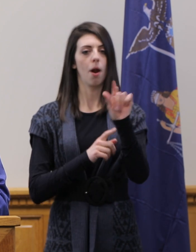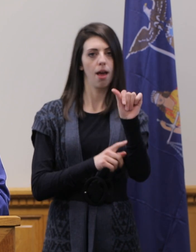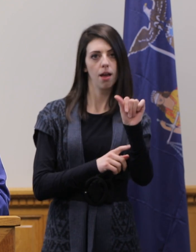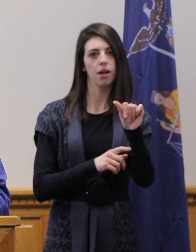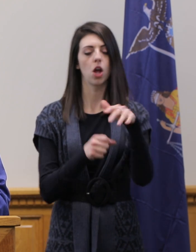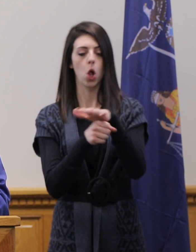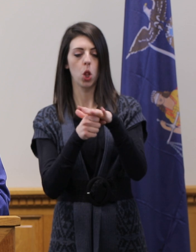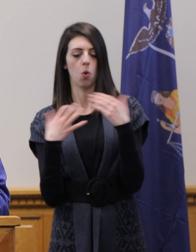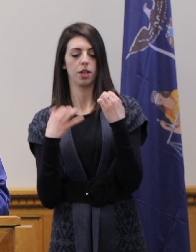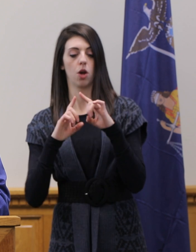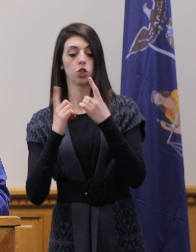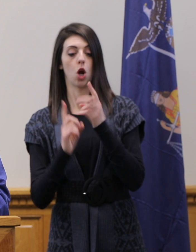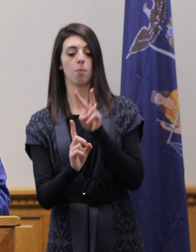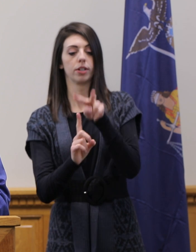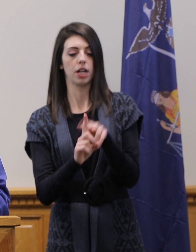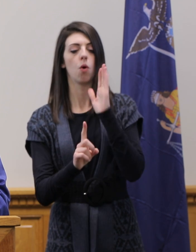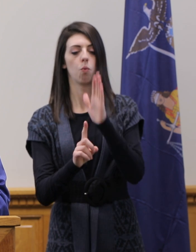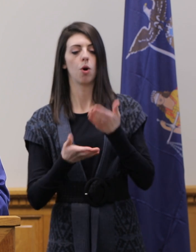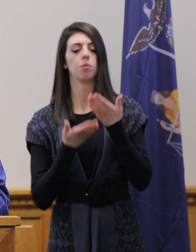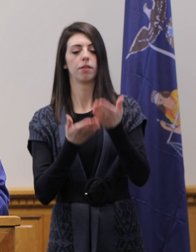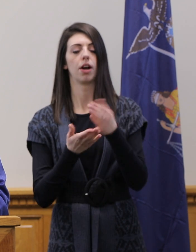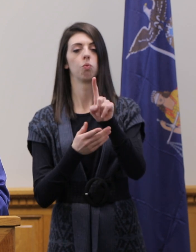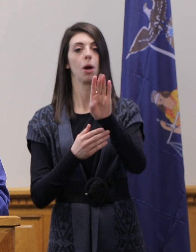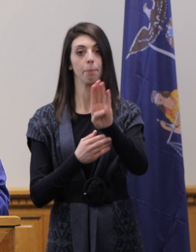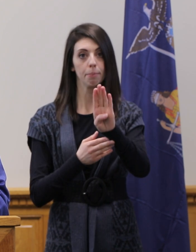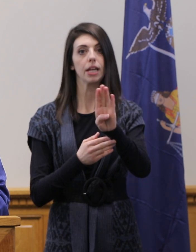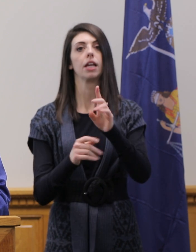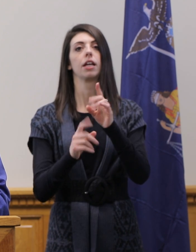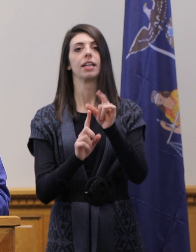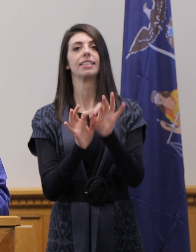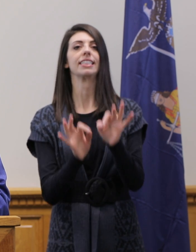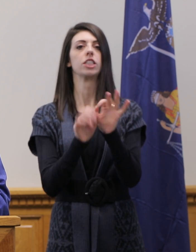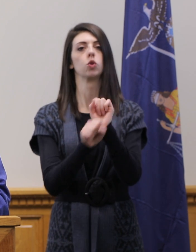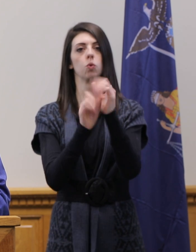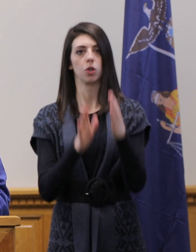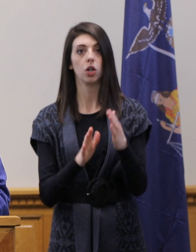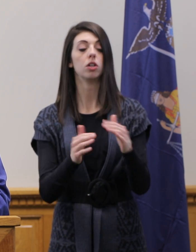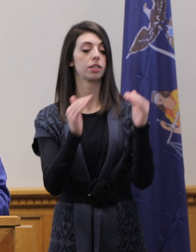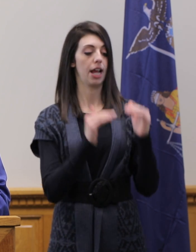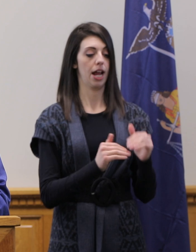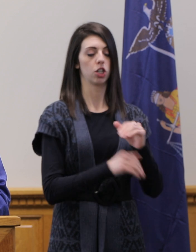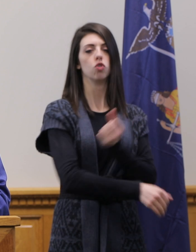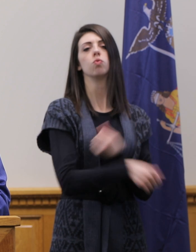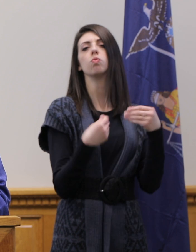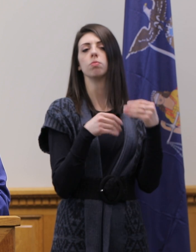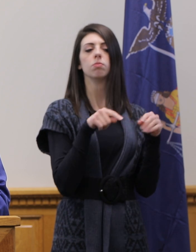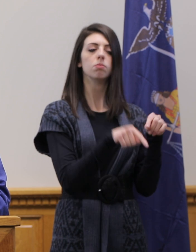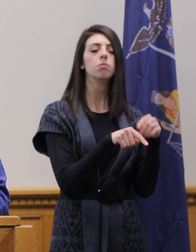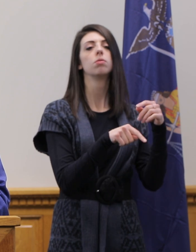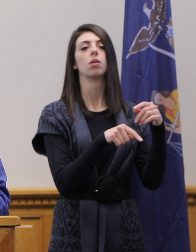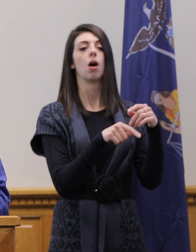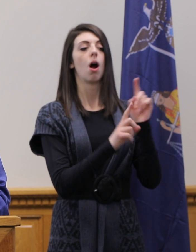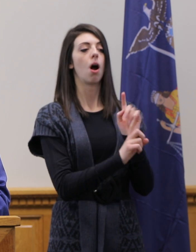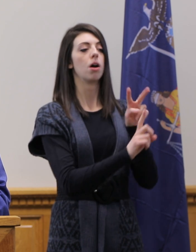health departments are assigned to administer to Phase 1B essential workers, and pharmacies are assigned to administer vaccine to